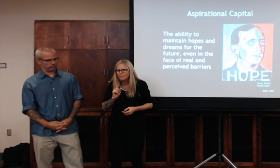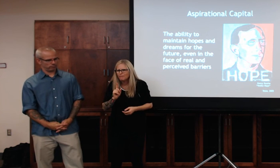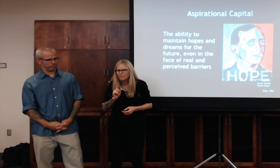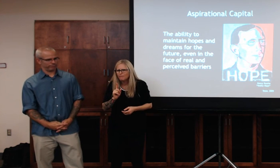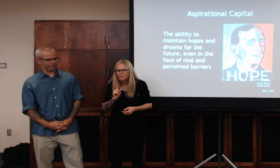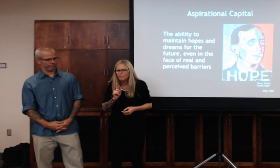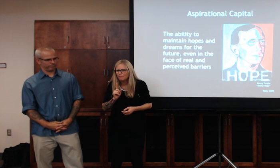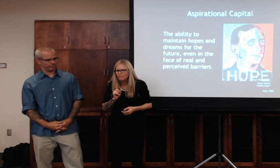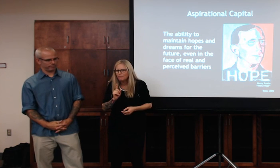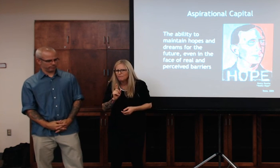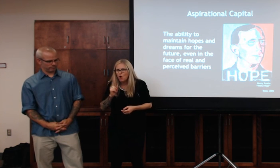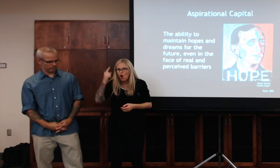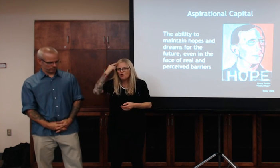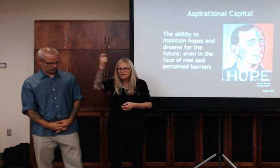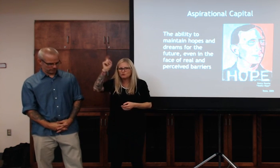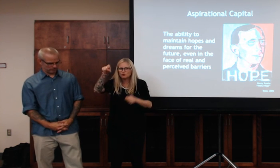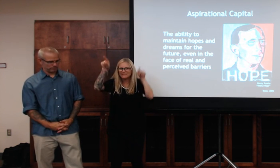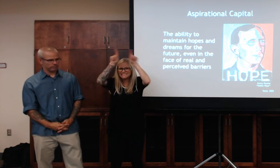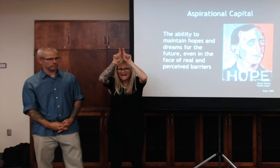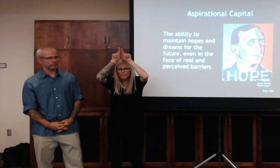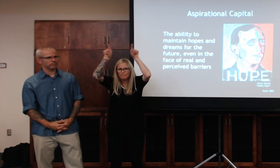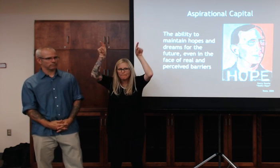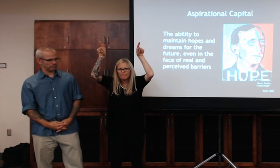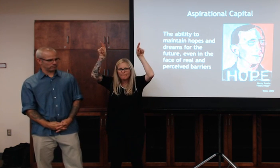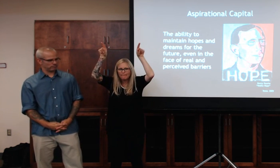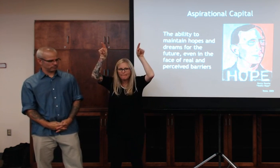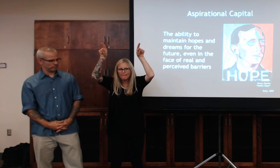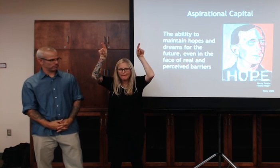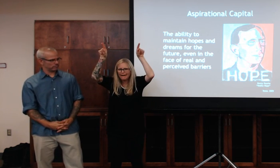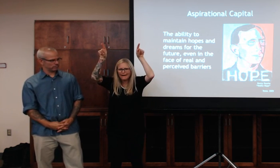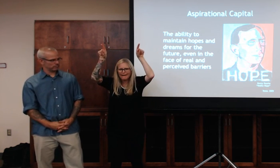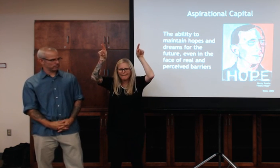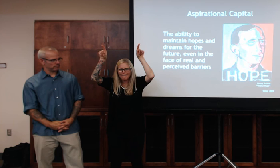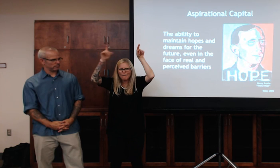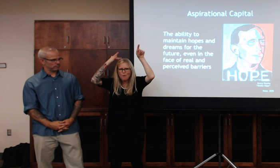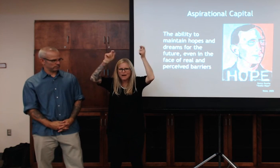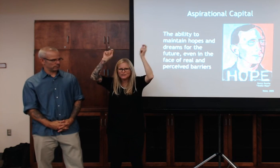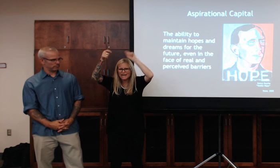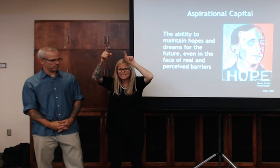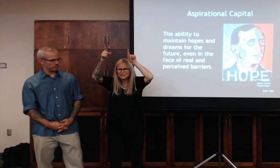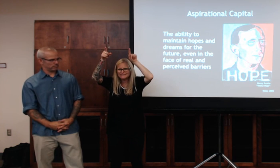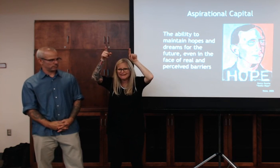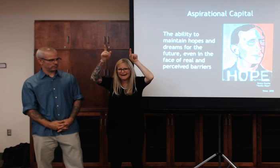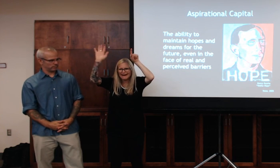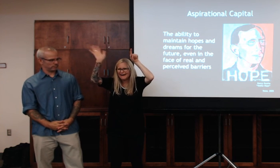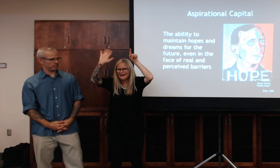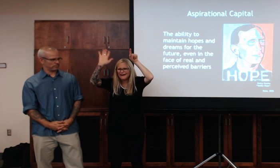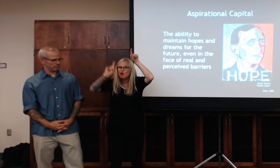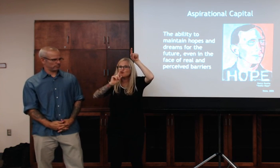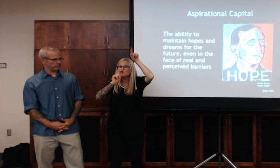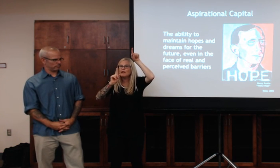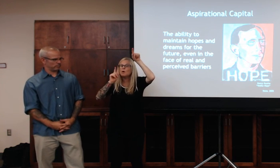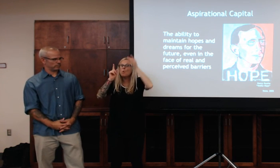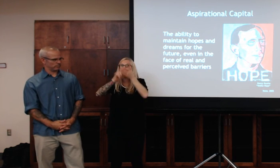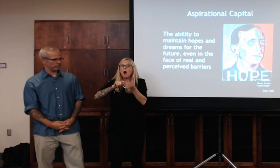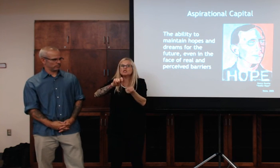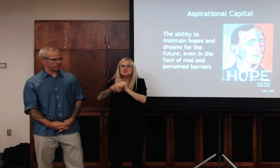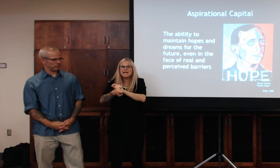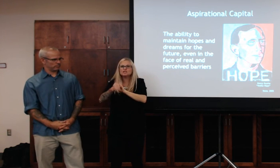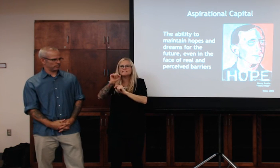deaf. Dreams should be the same. Why does the dream change if they're deaf? What